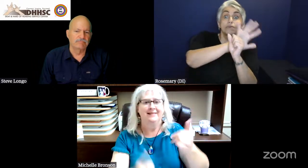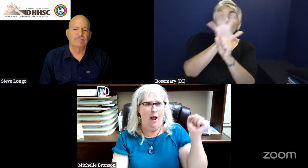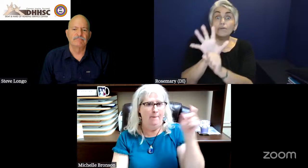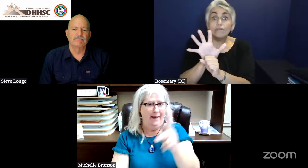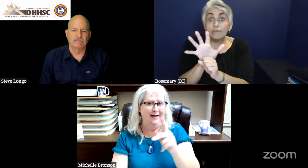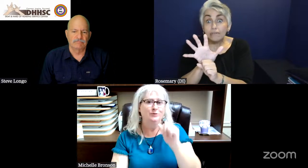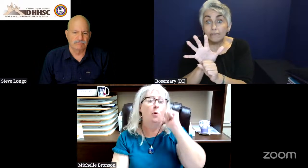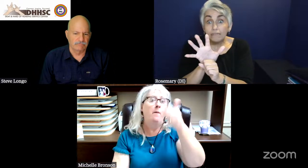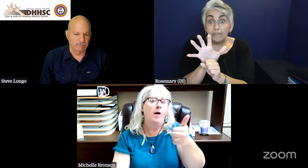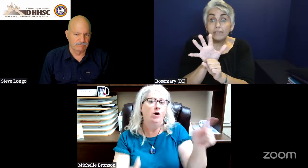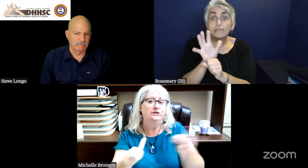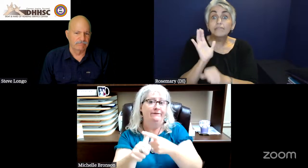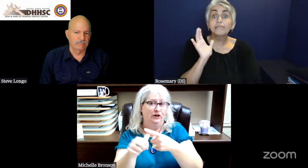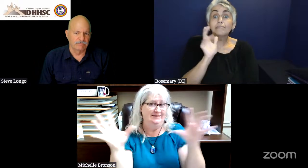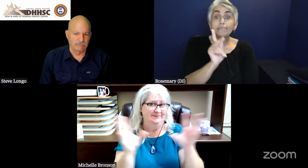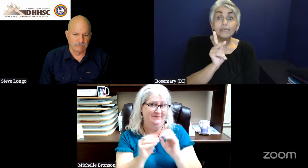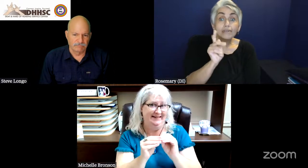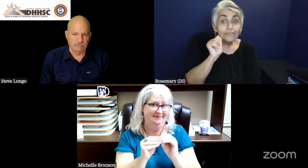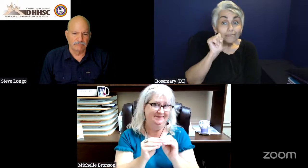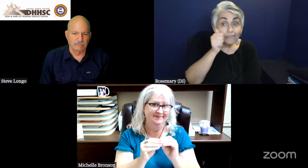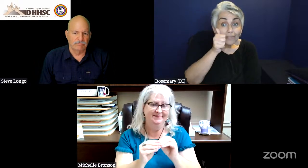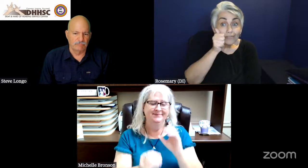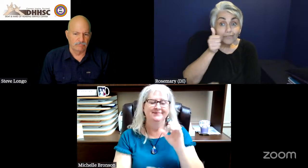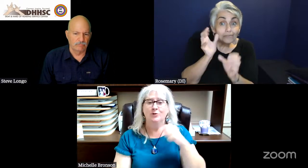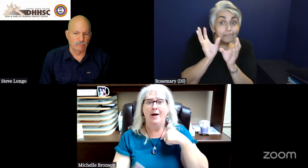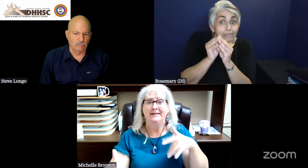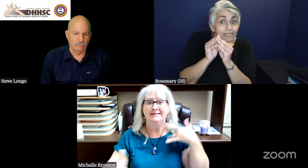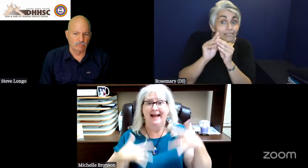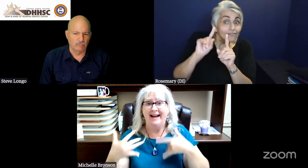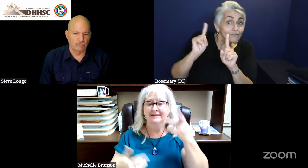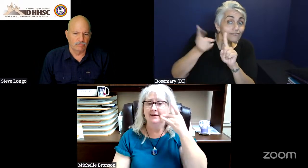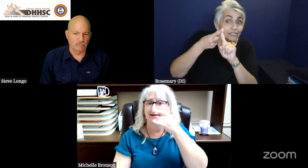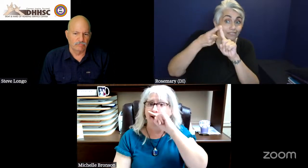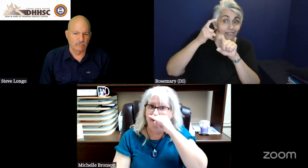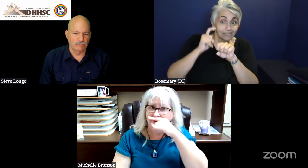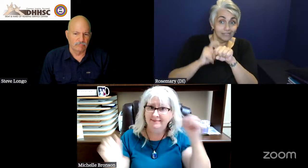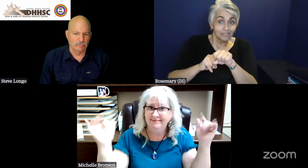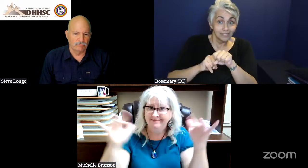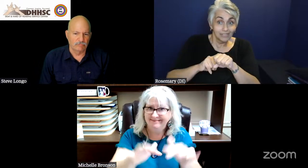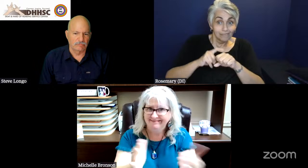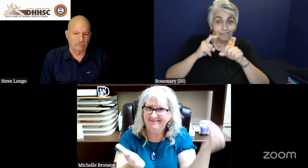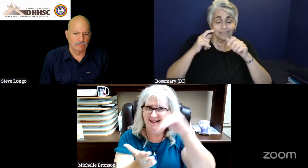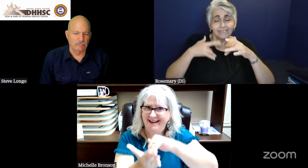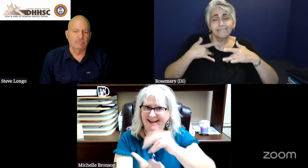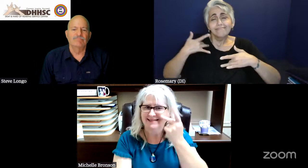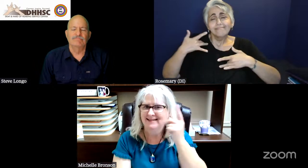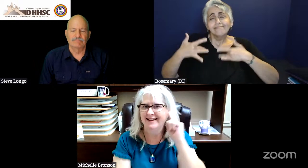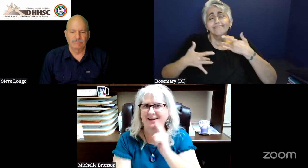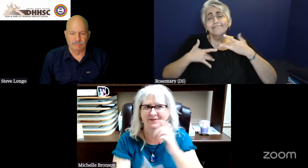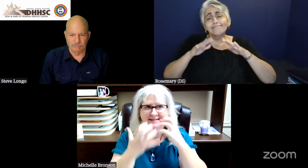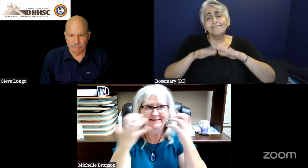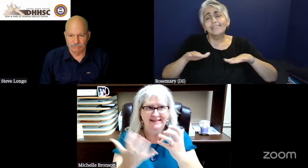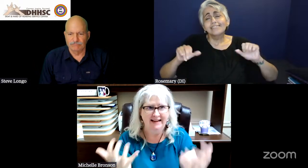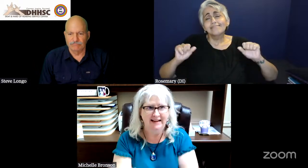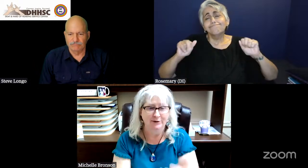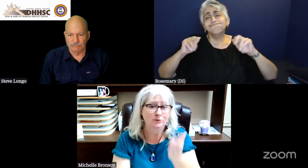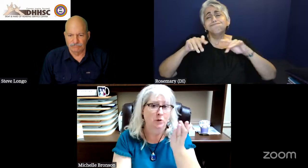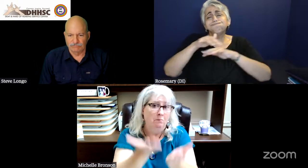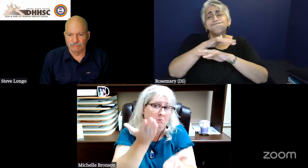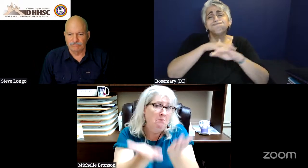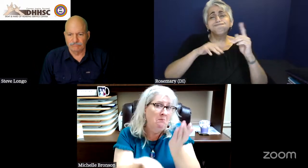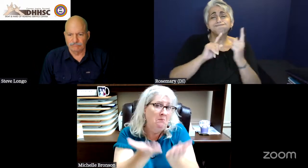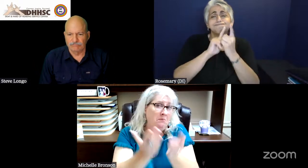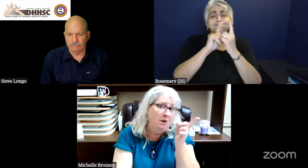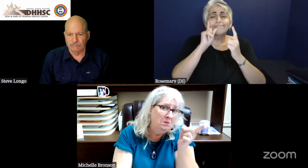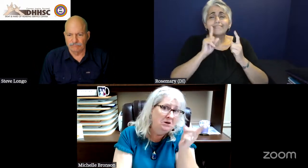last. Since before COVID, it's coming back, and we're having our first committee meeting tomorrow. I'm